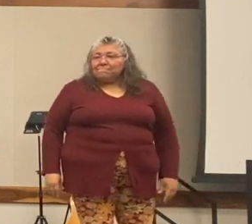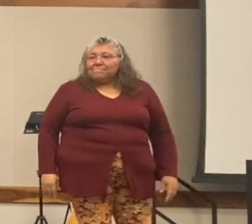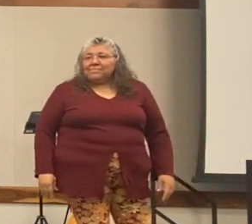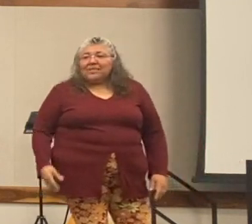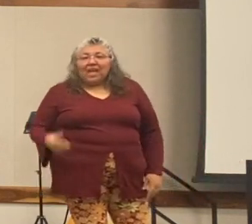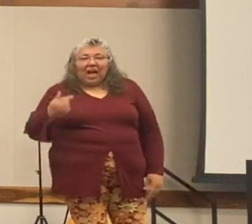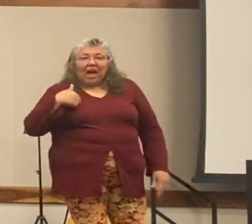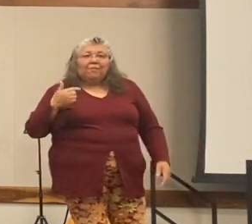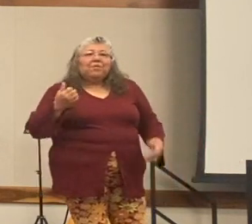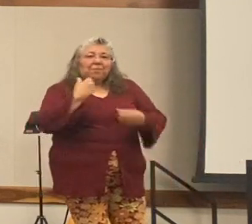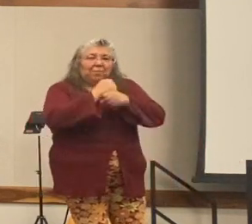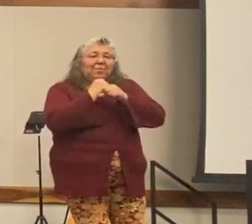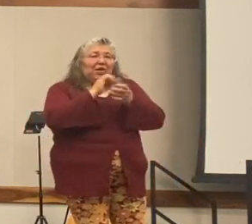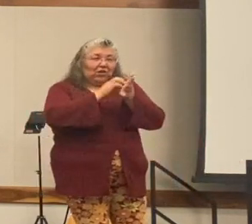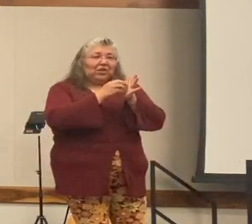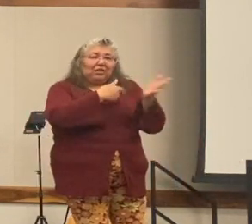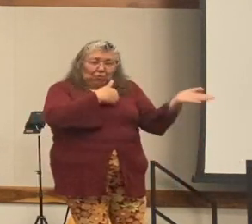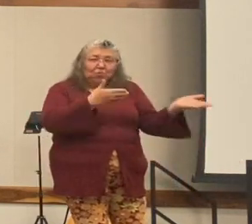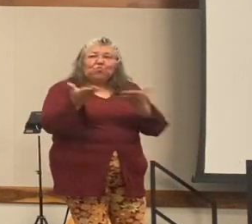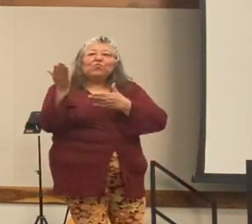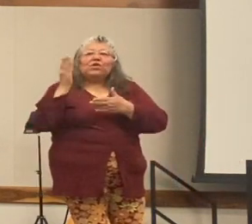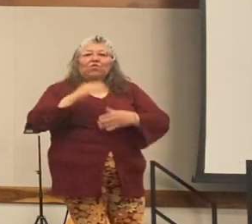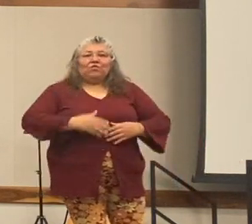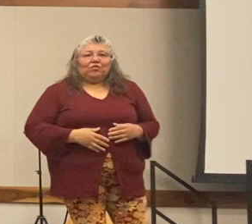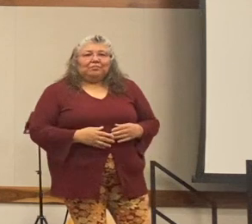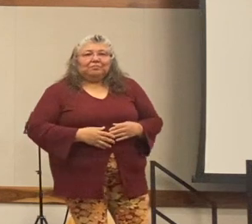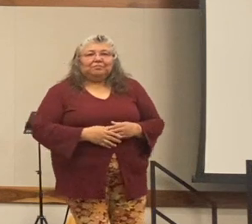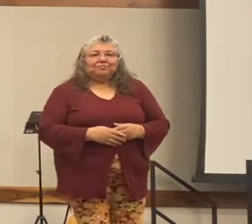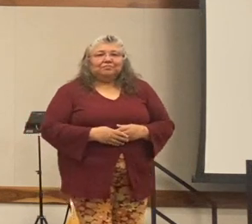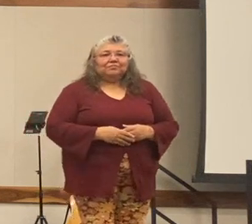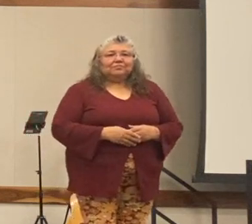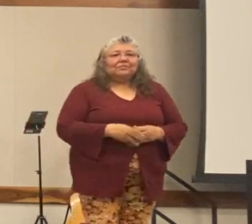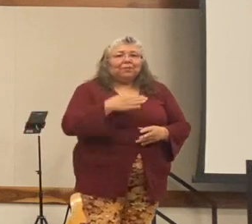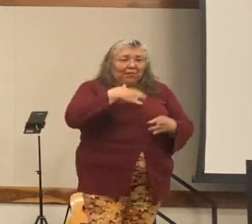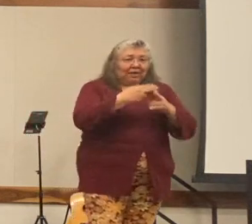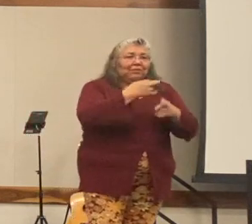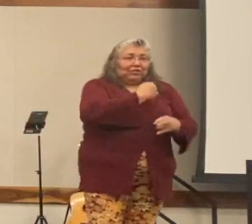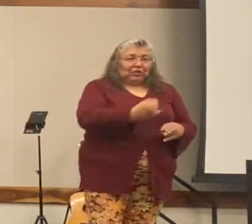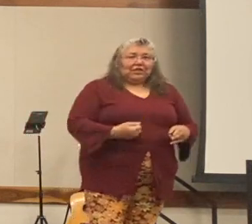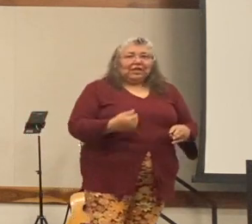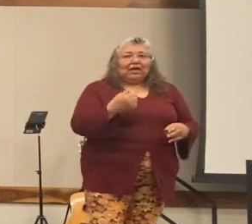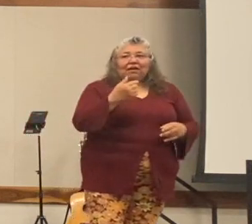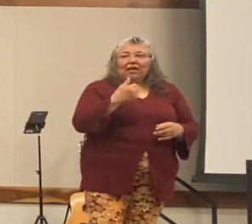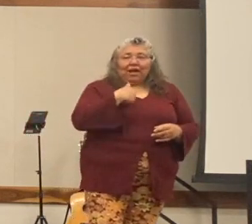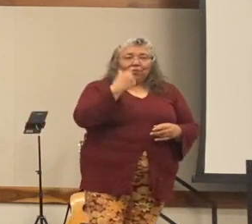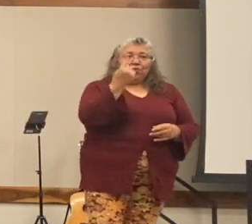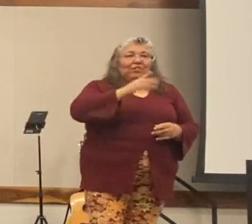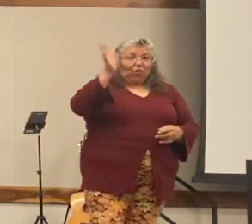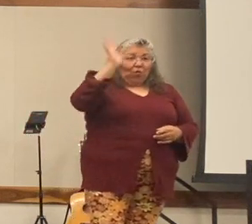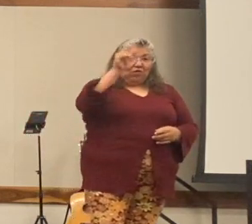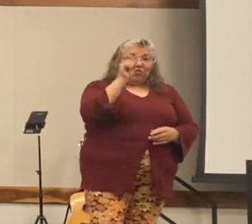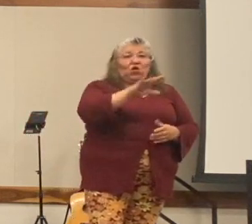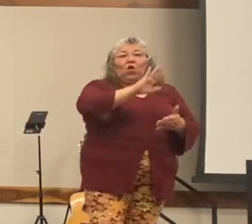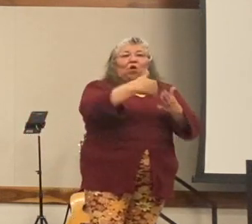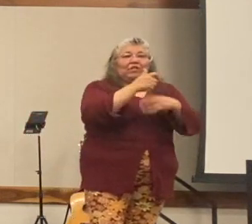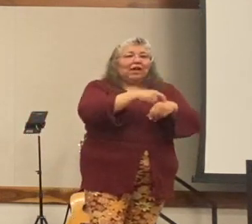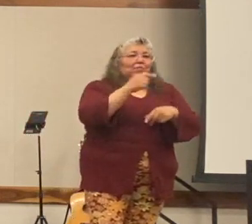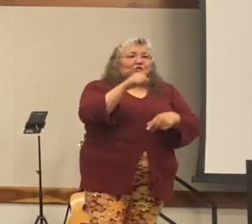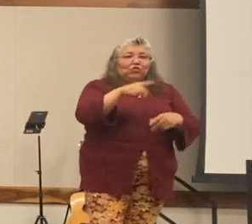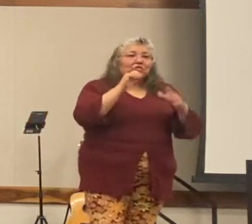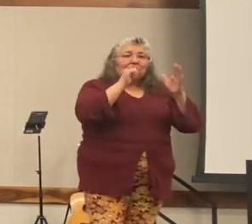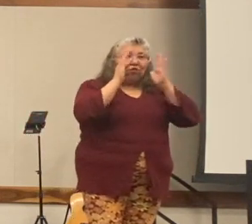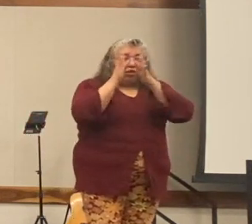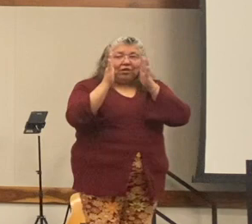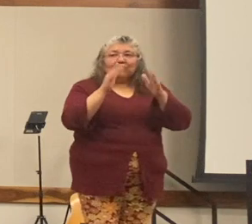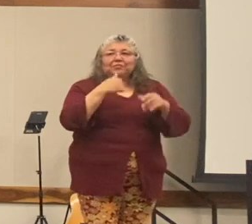I'm going to make cookies and I'm going to bring it over. My name is Jason. I'm going to lend waves to you all the time. And you don't acknowledge